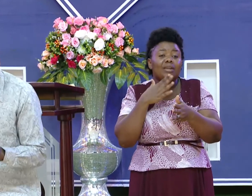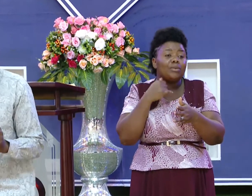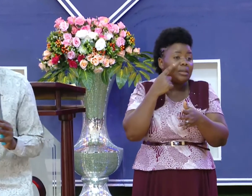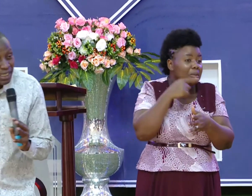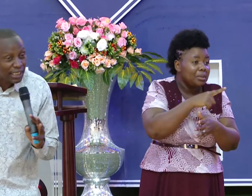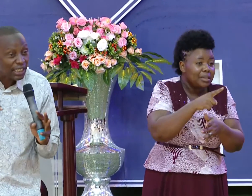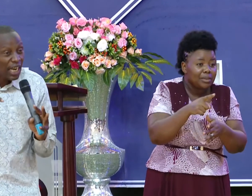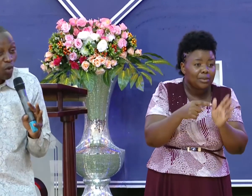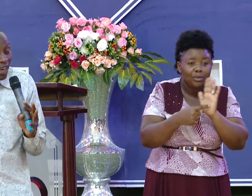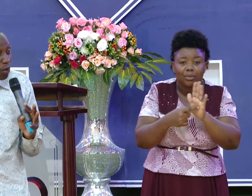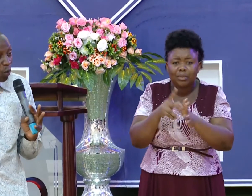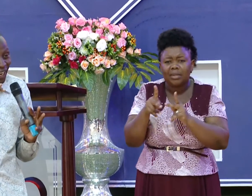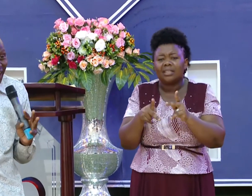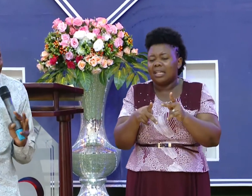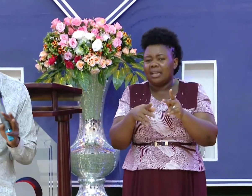But